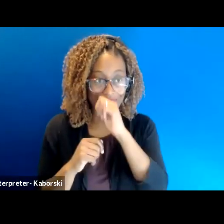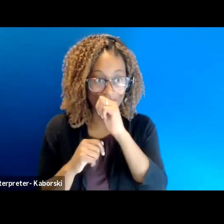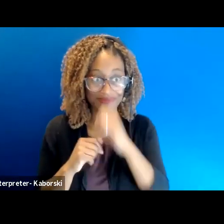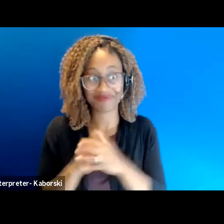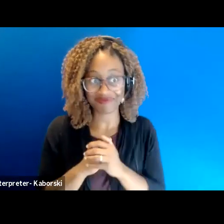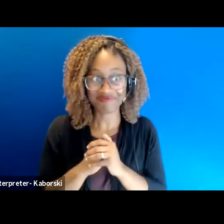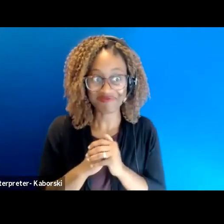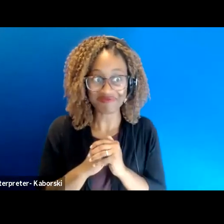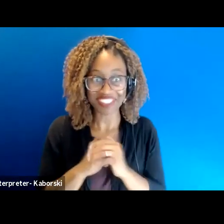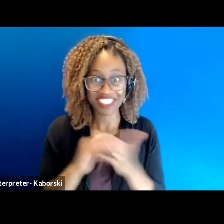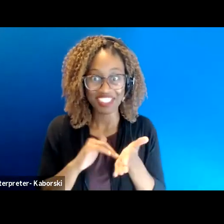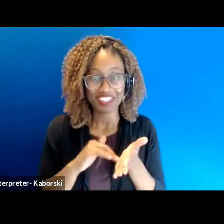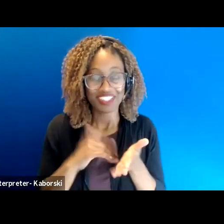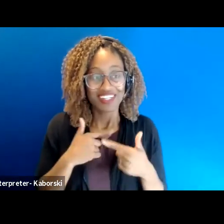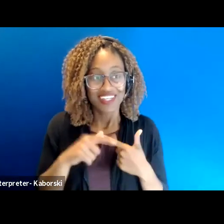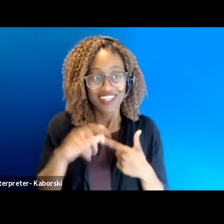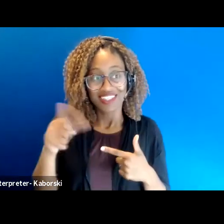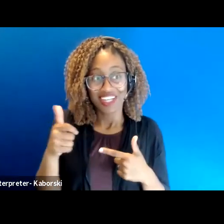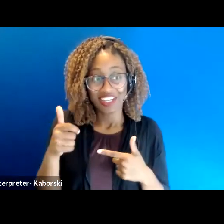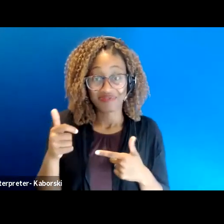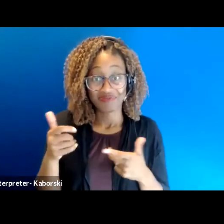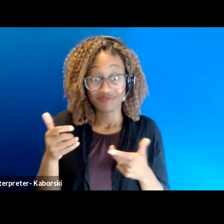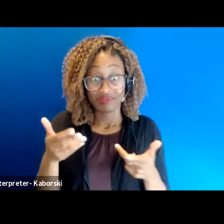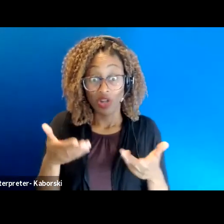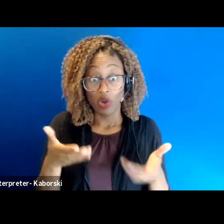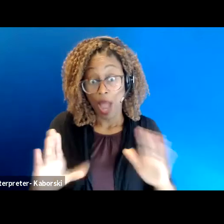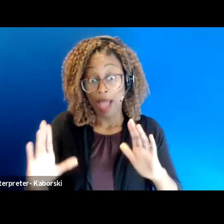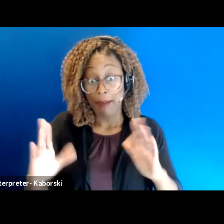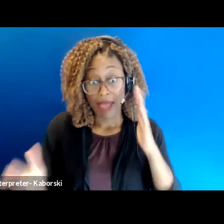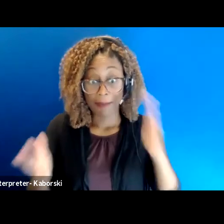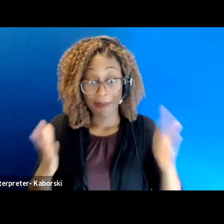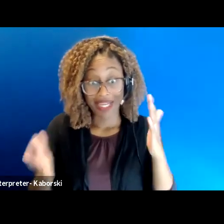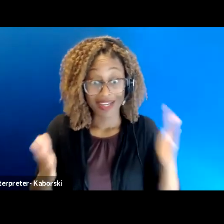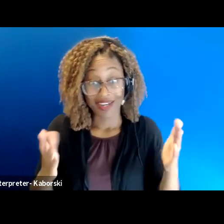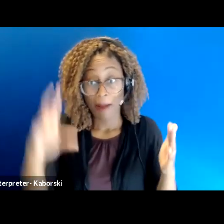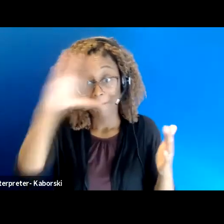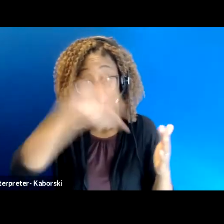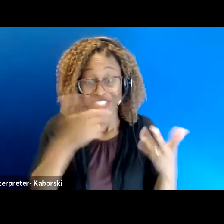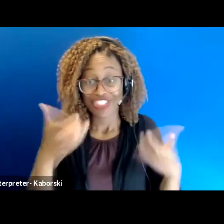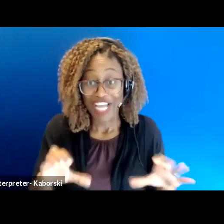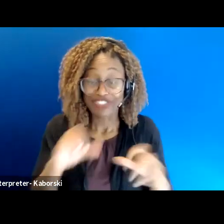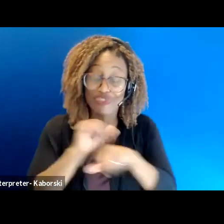have opened up to her. So it was a program that